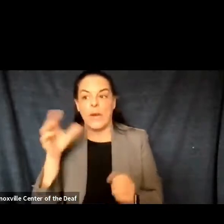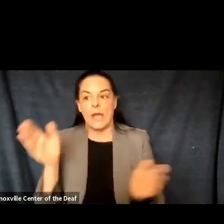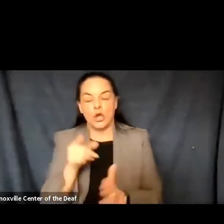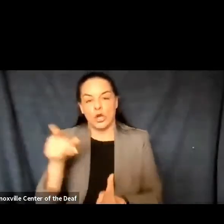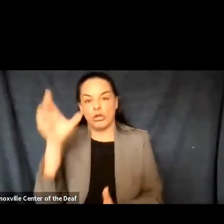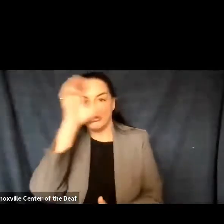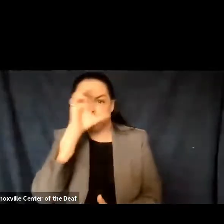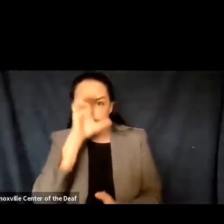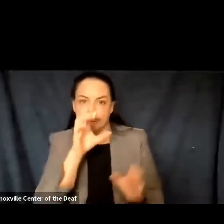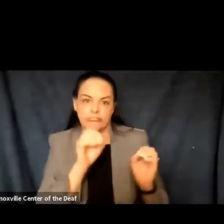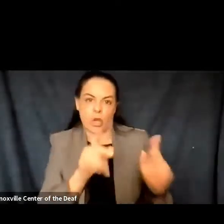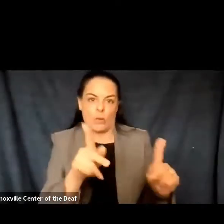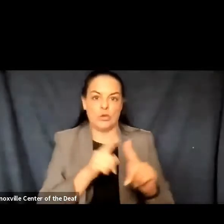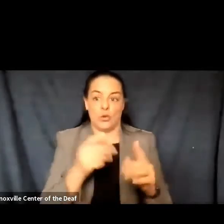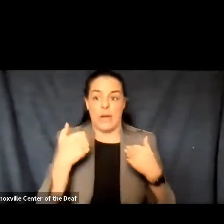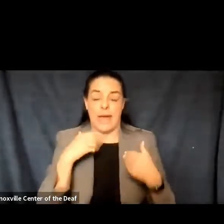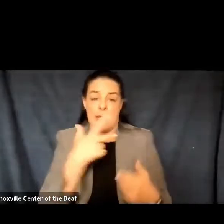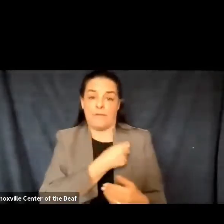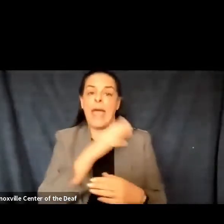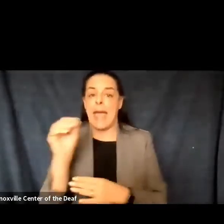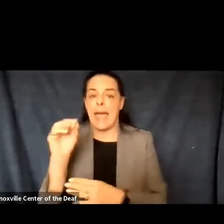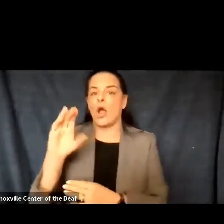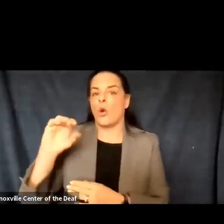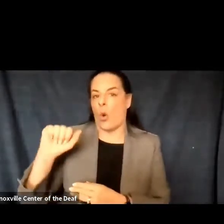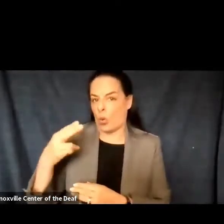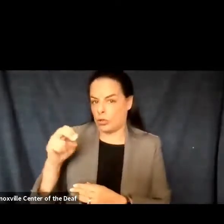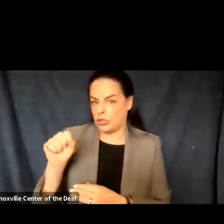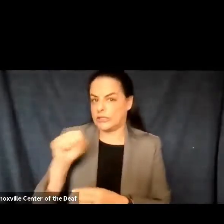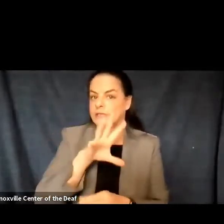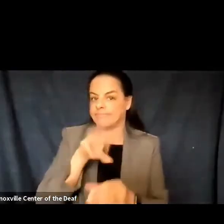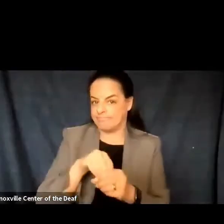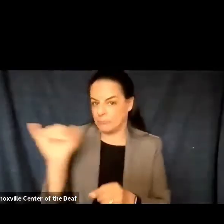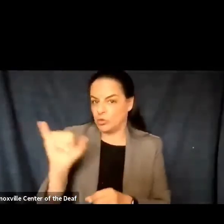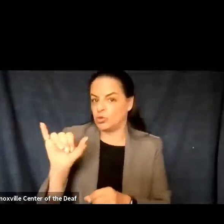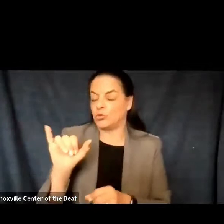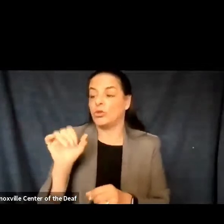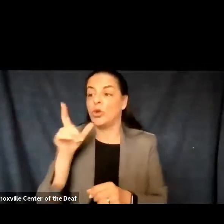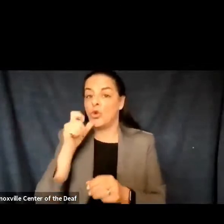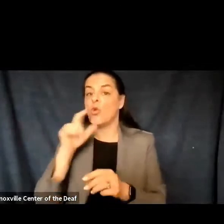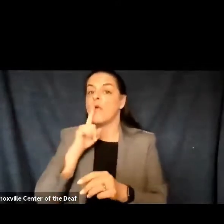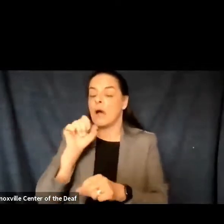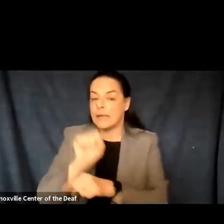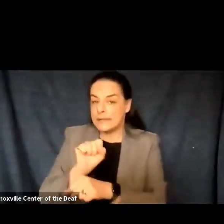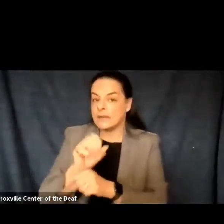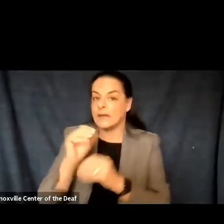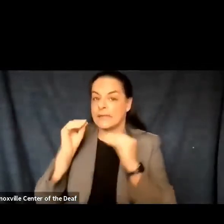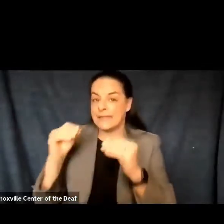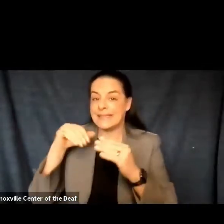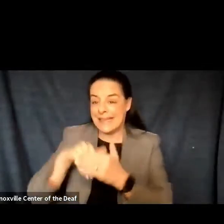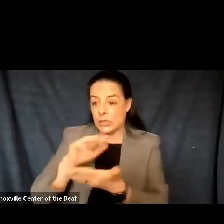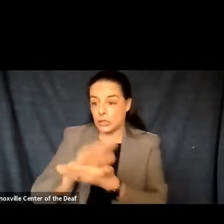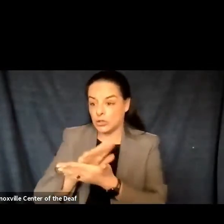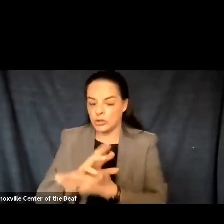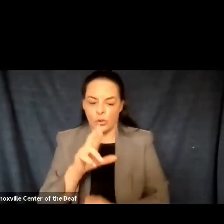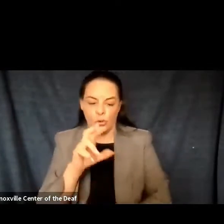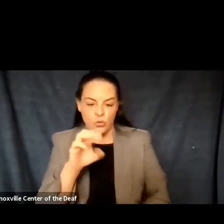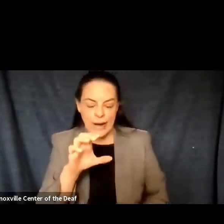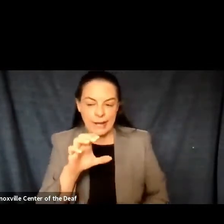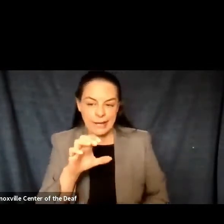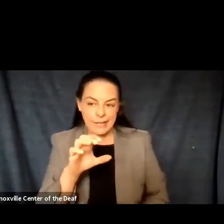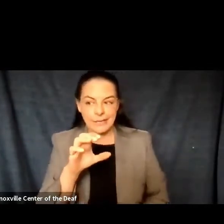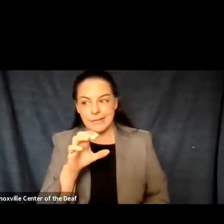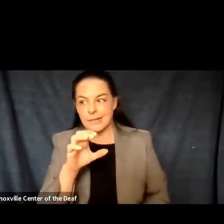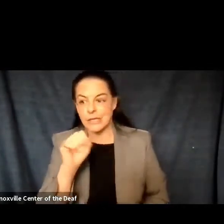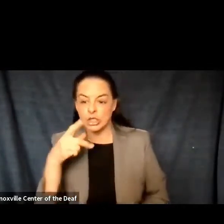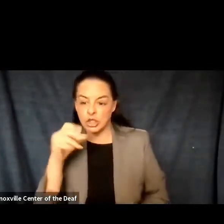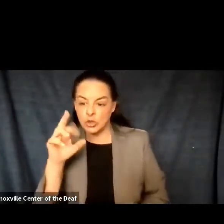vaccinated with and coaches do as well that are teaching and working in the schools. Recreational, rec league